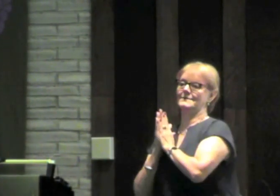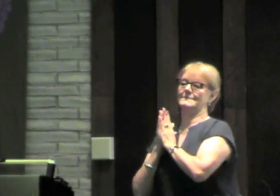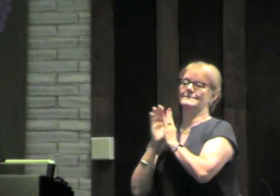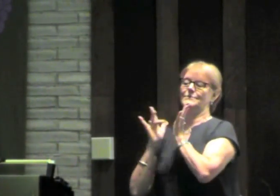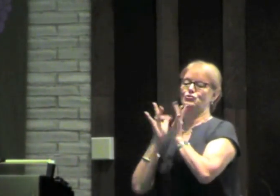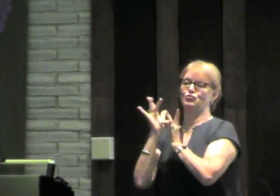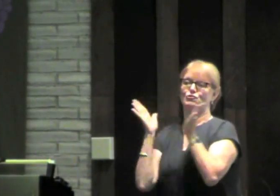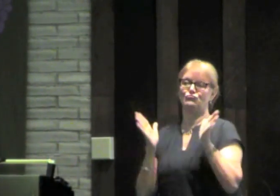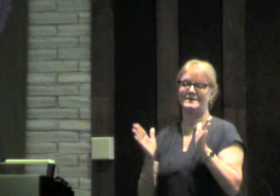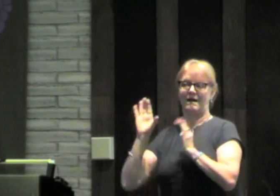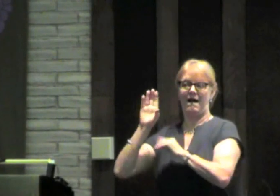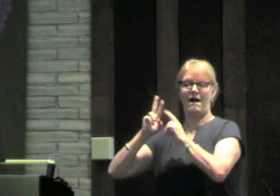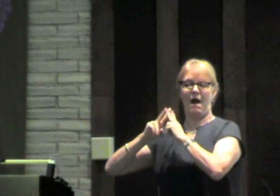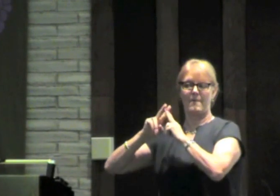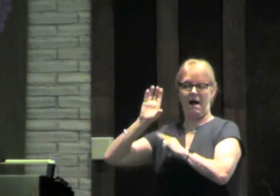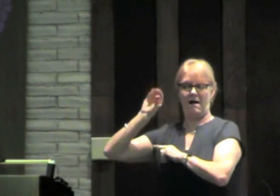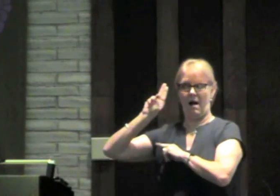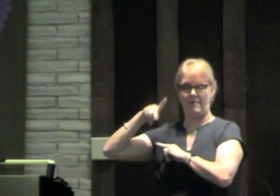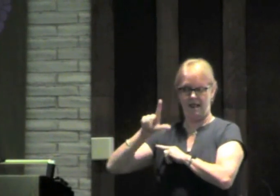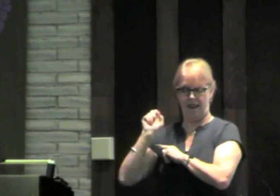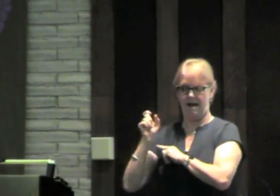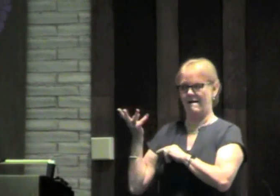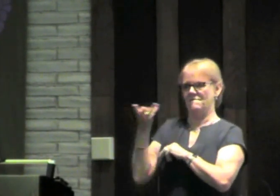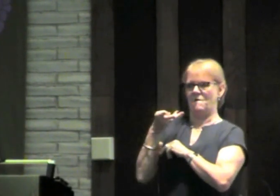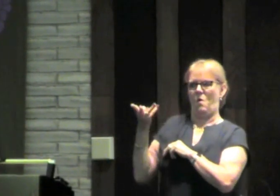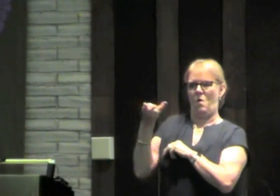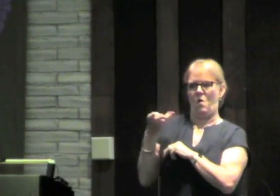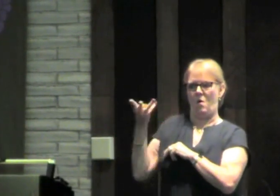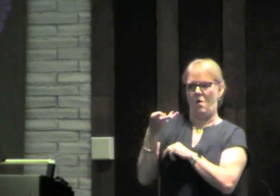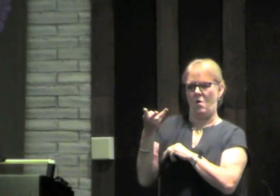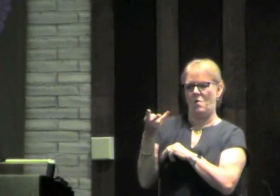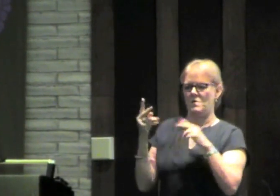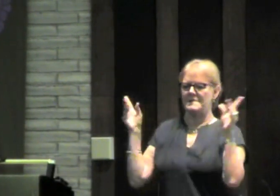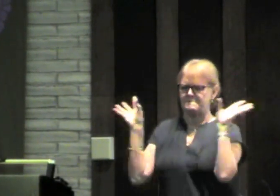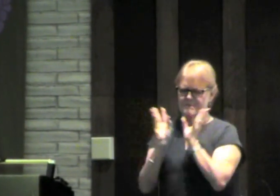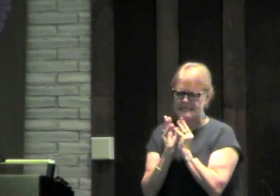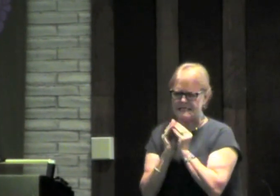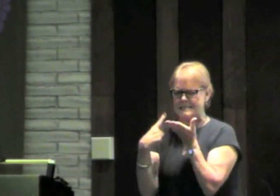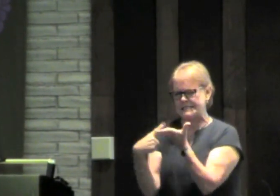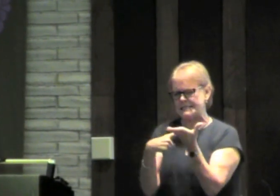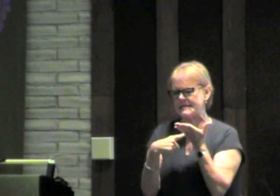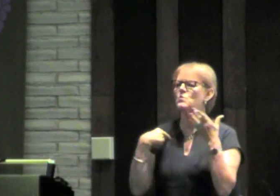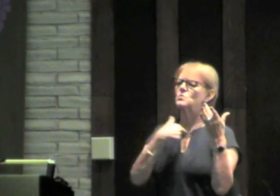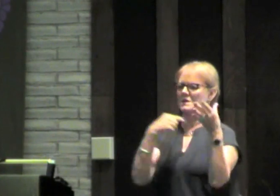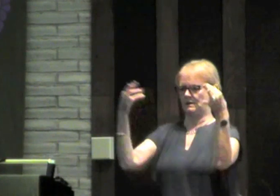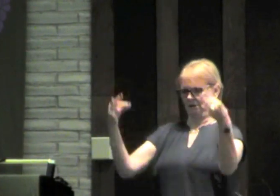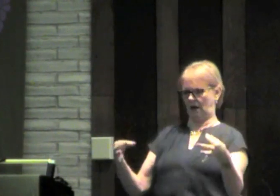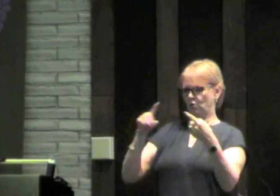with us. So I asked a Christian couple that were friends of ours to go with us. So we got together